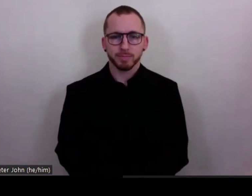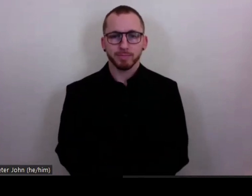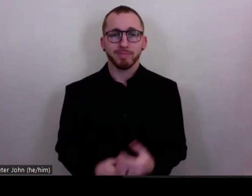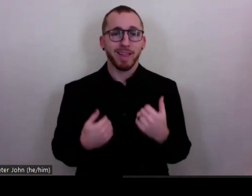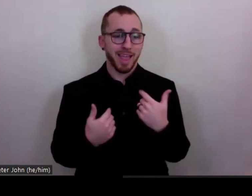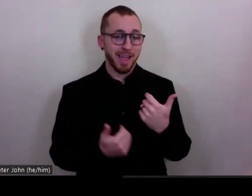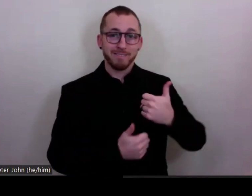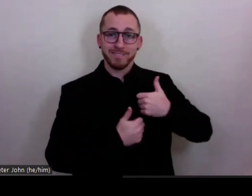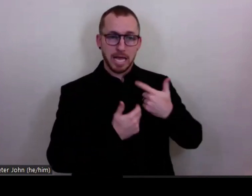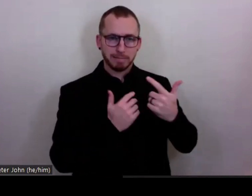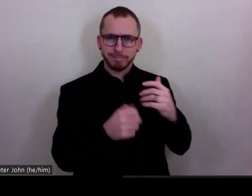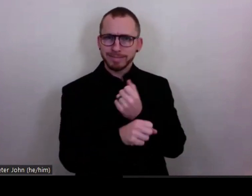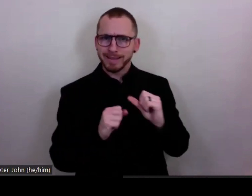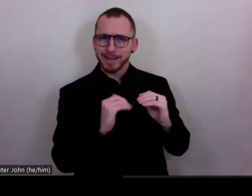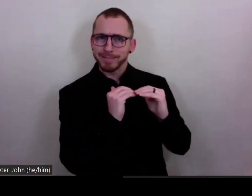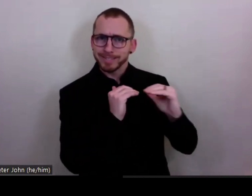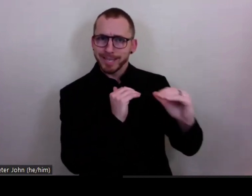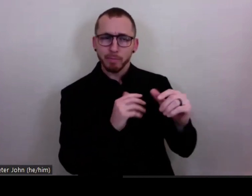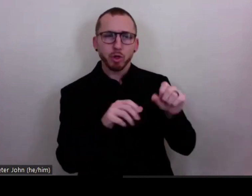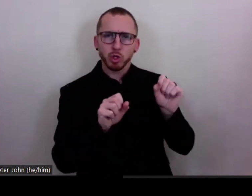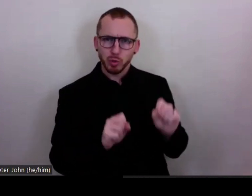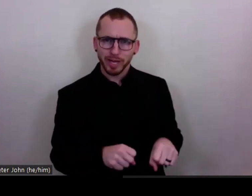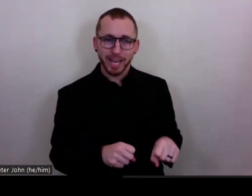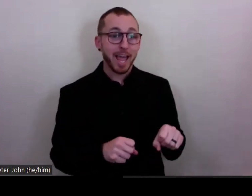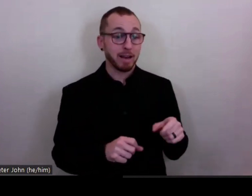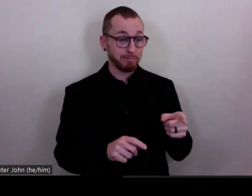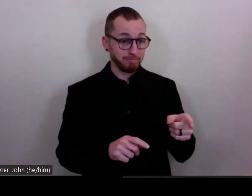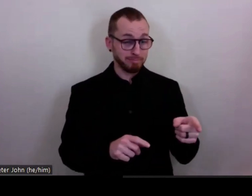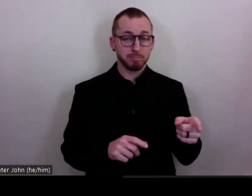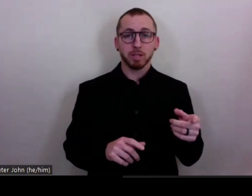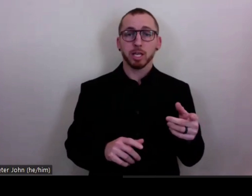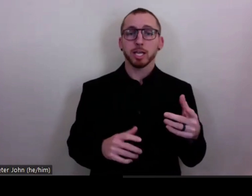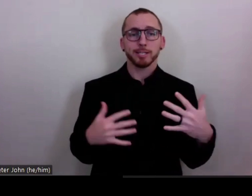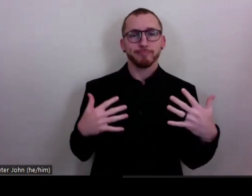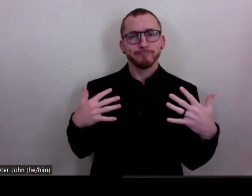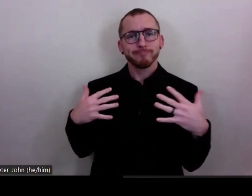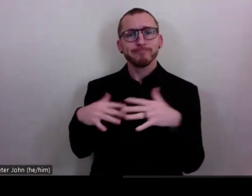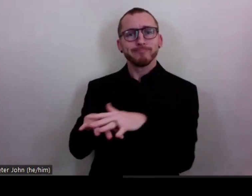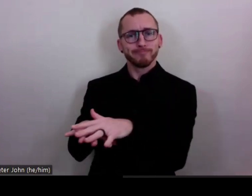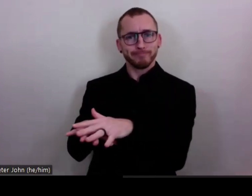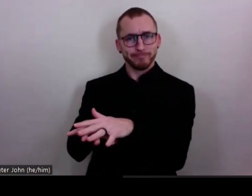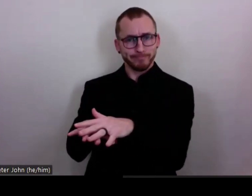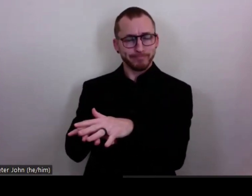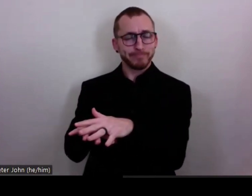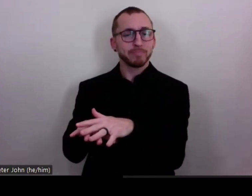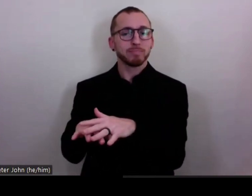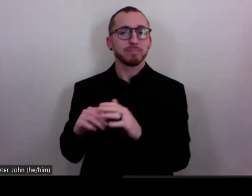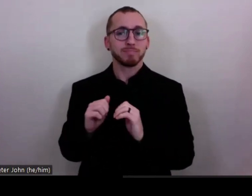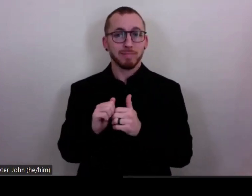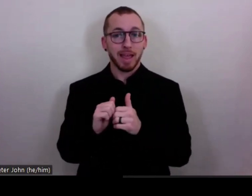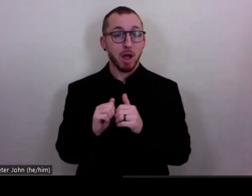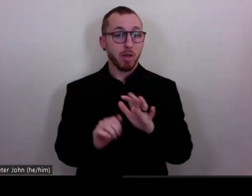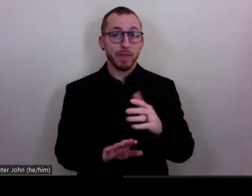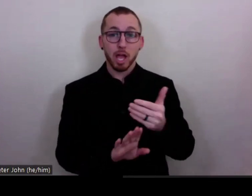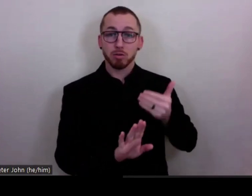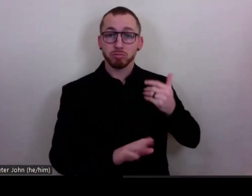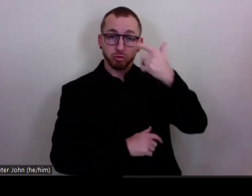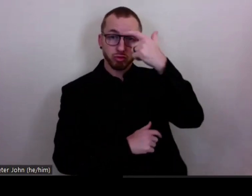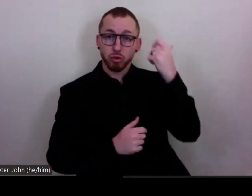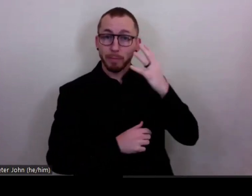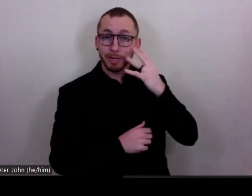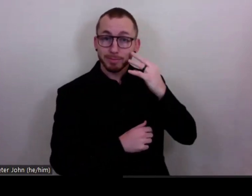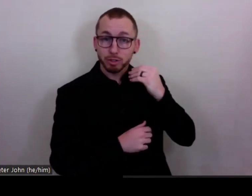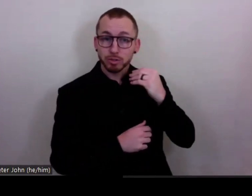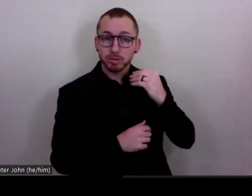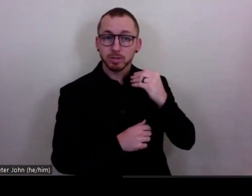stable, and you're able to reintegrate them into how to take their pre-trauma experiences